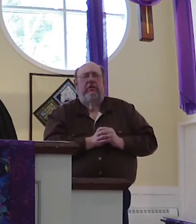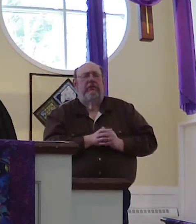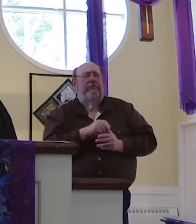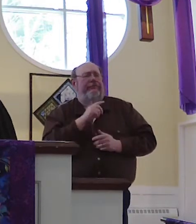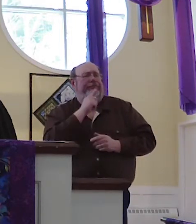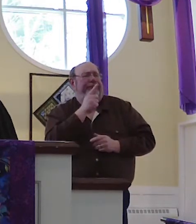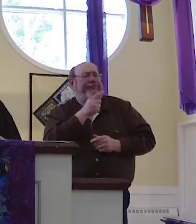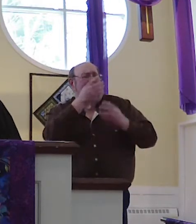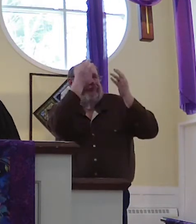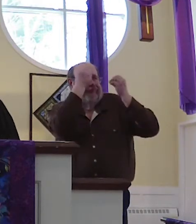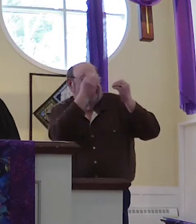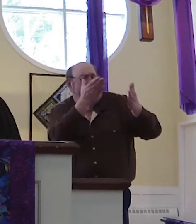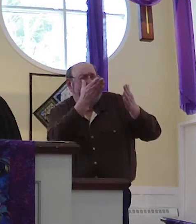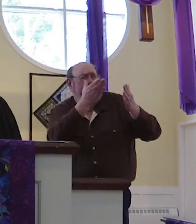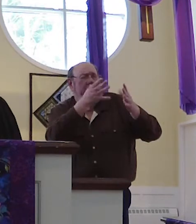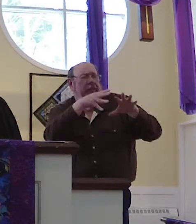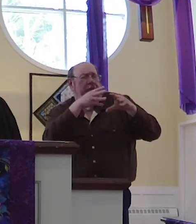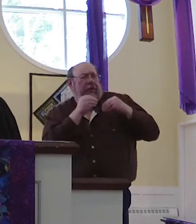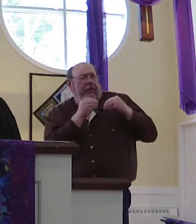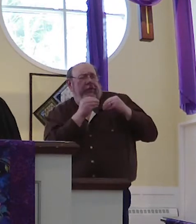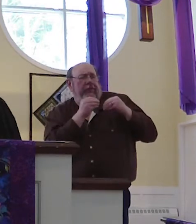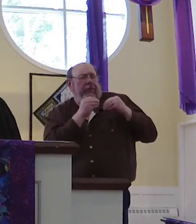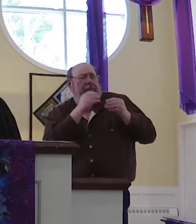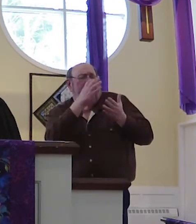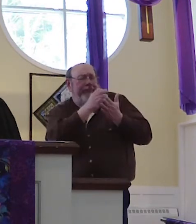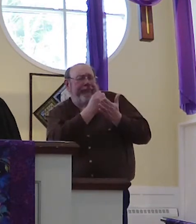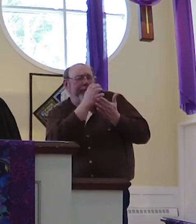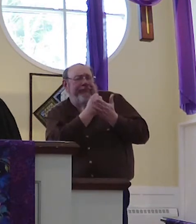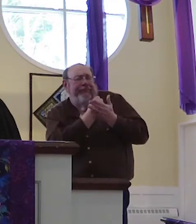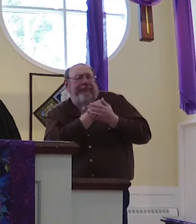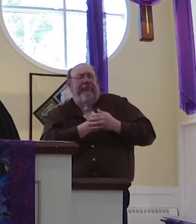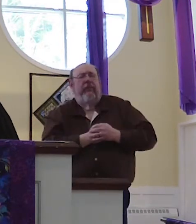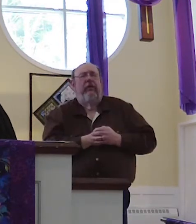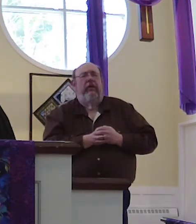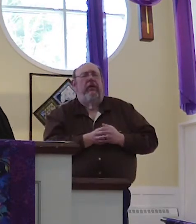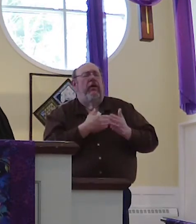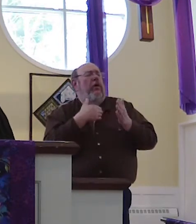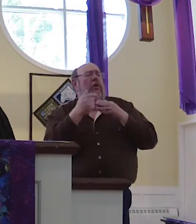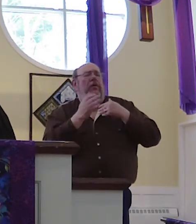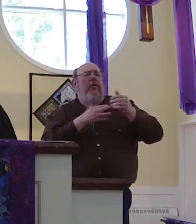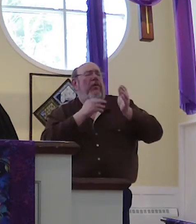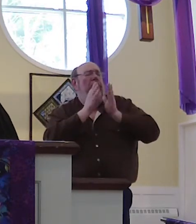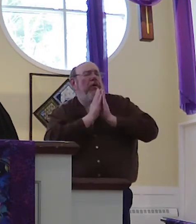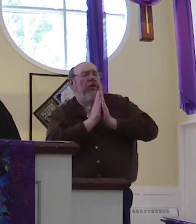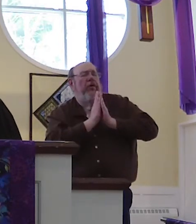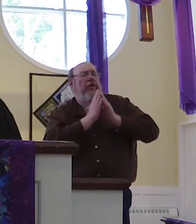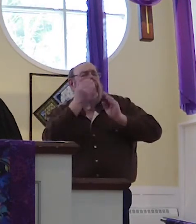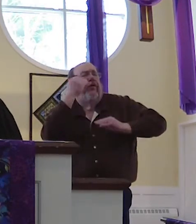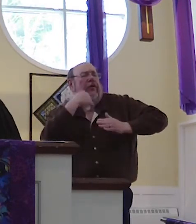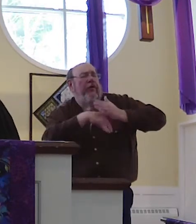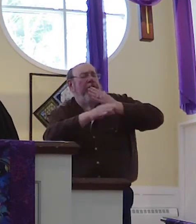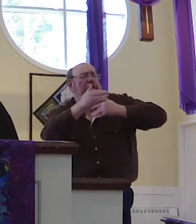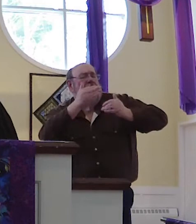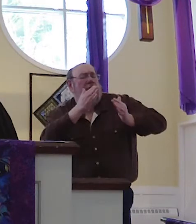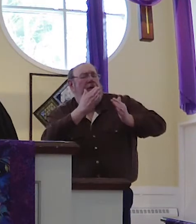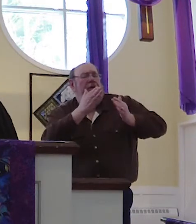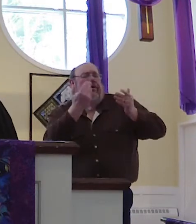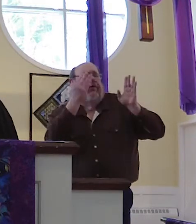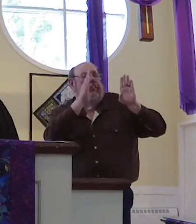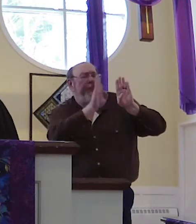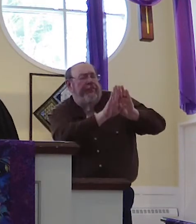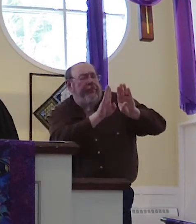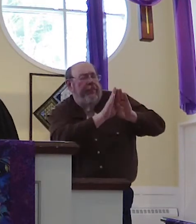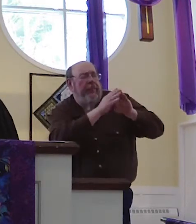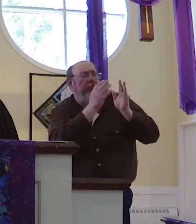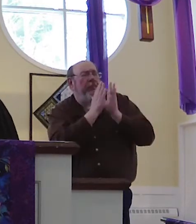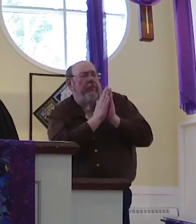Truly, I tell you, they have received their reward. But whenever you pray, go into your room and shut the door and pray